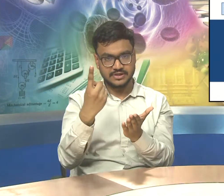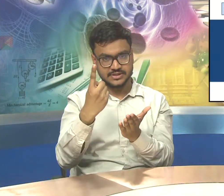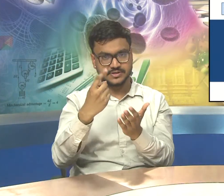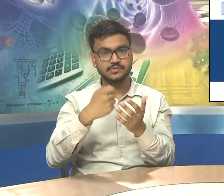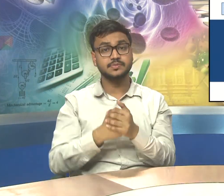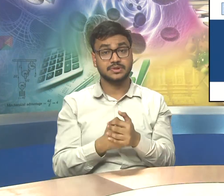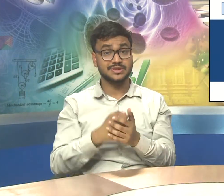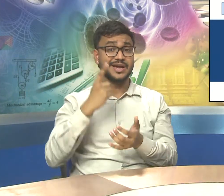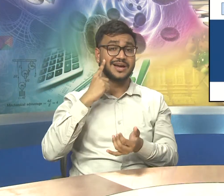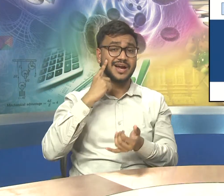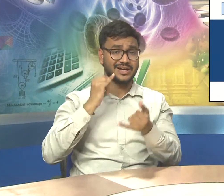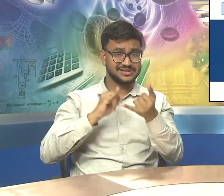Module number 1,